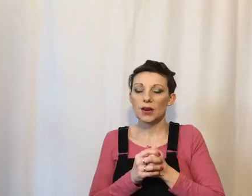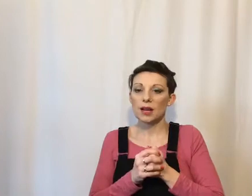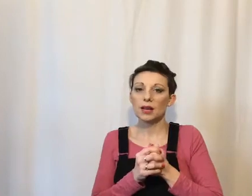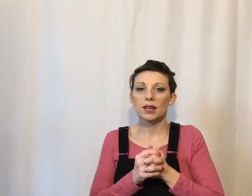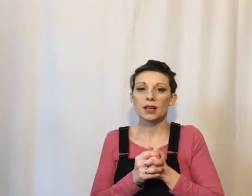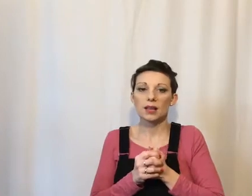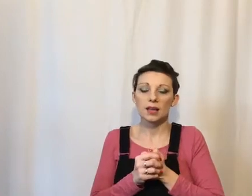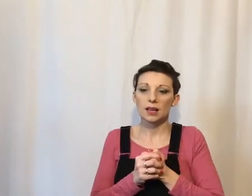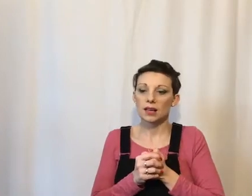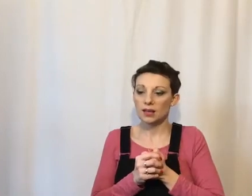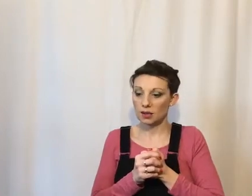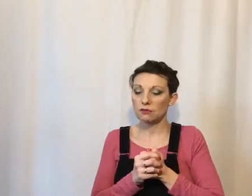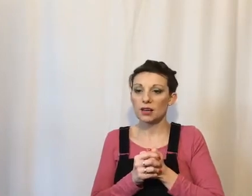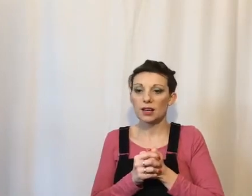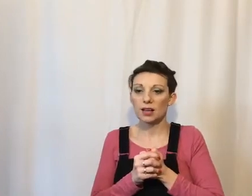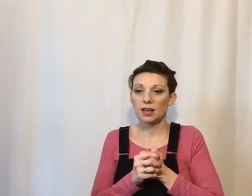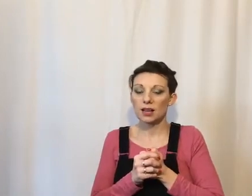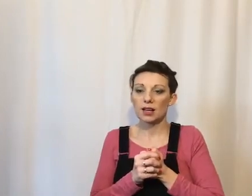Okay, go for it.